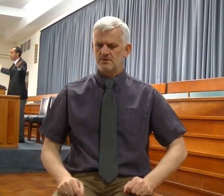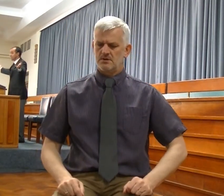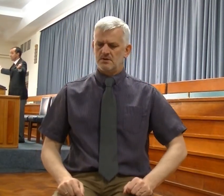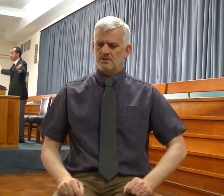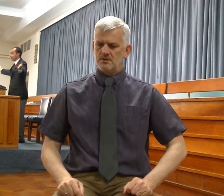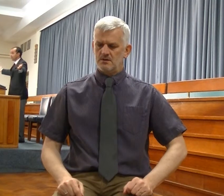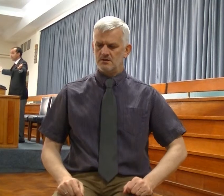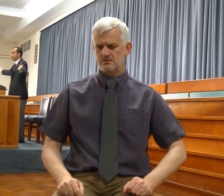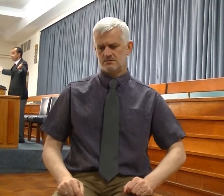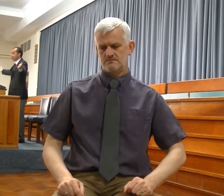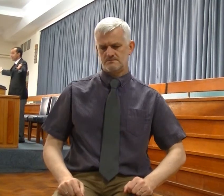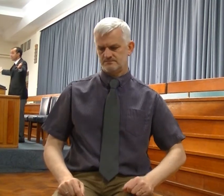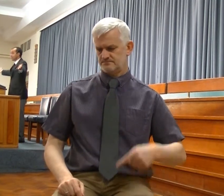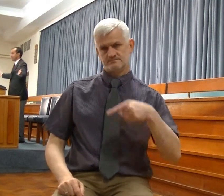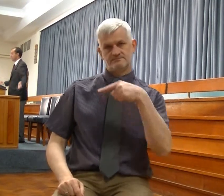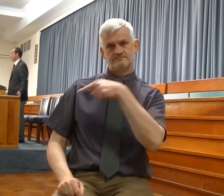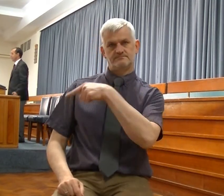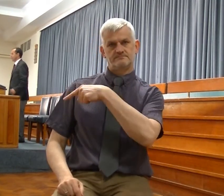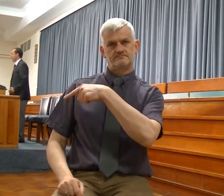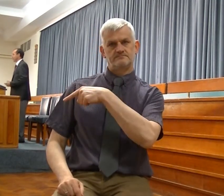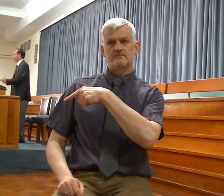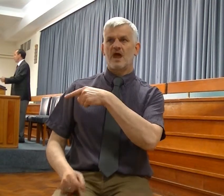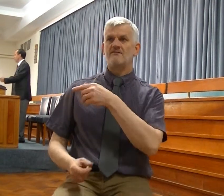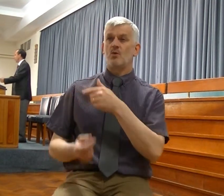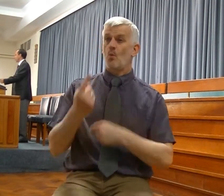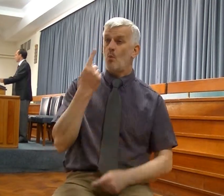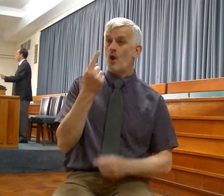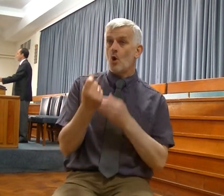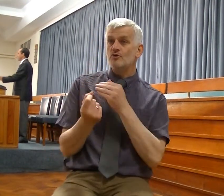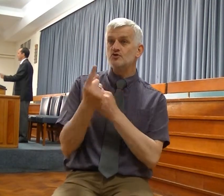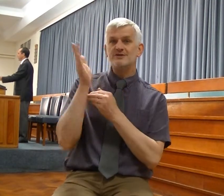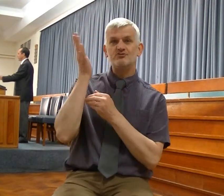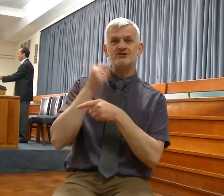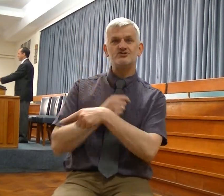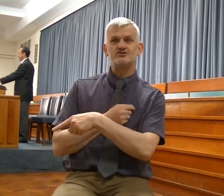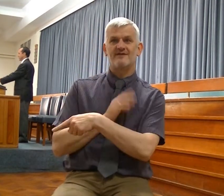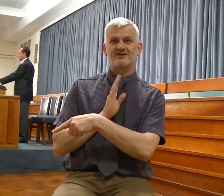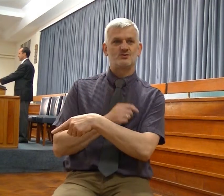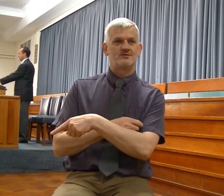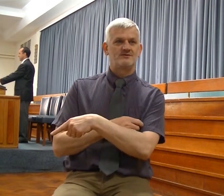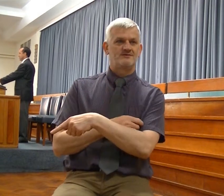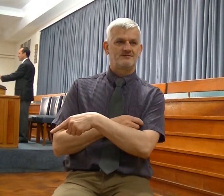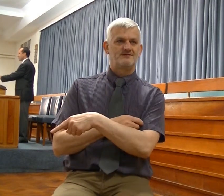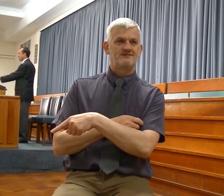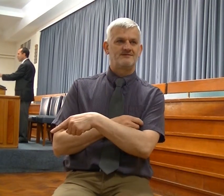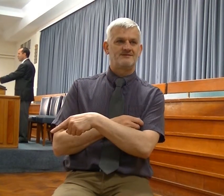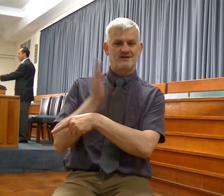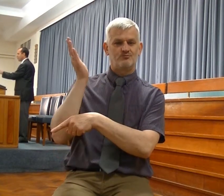opportunity. The only opportunity he had to preach, it was on the cross. And can I call him also a preacher of